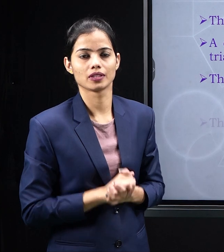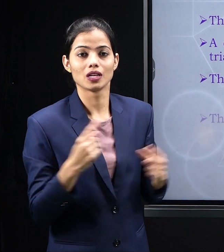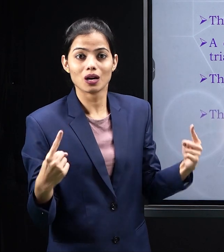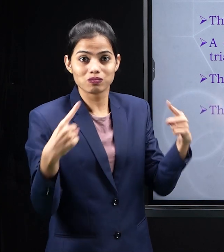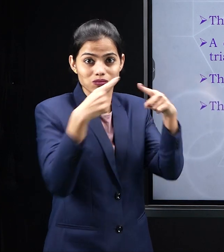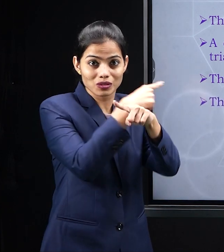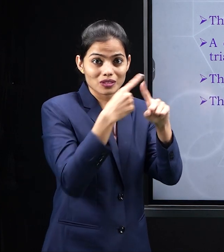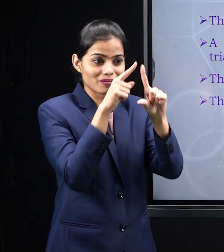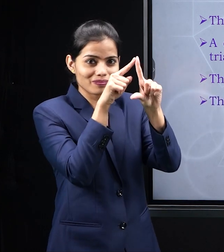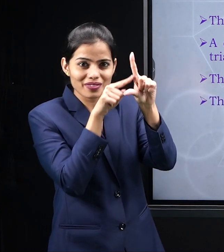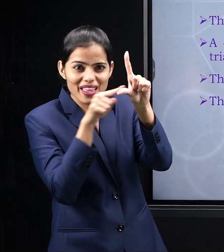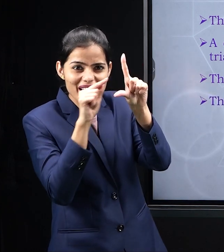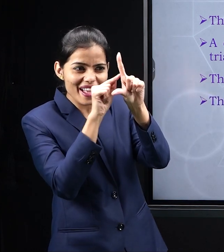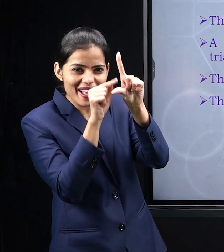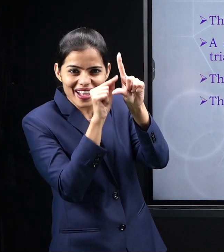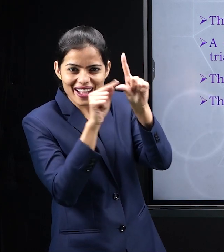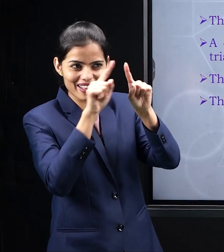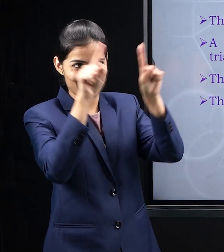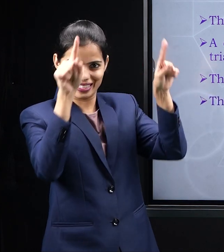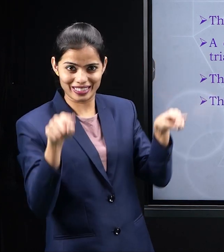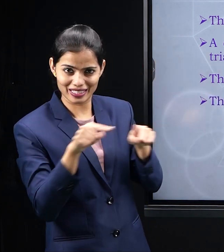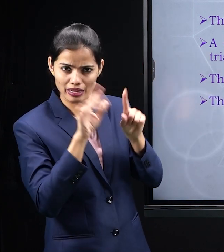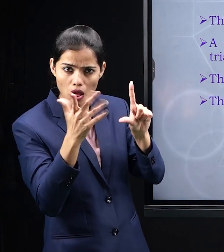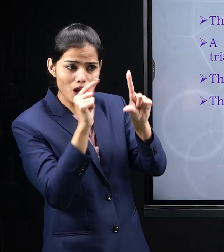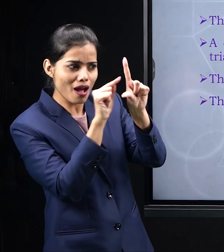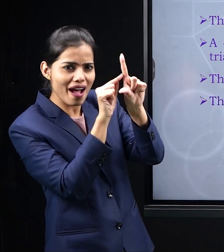The opposite angles of parallelogram are equal.